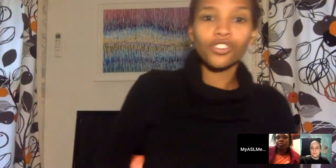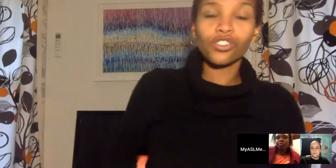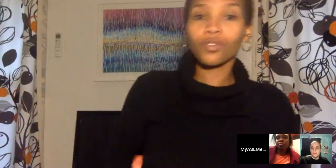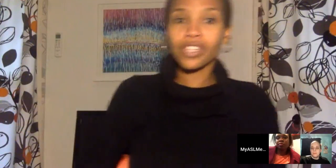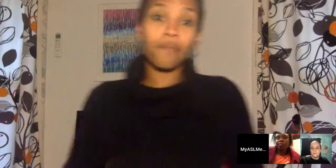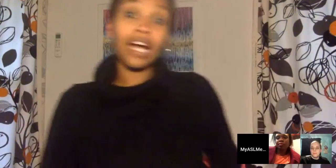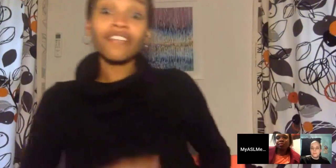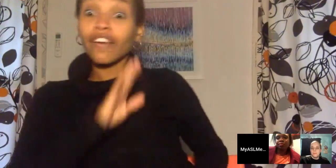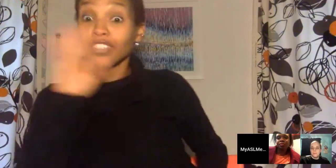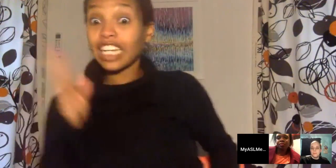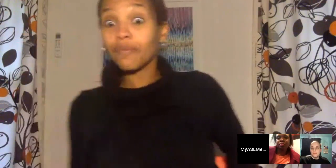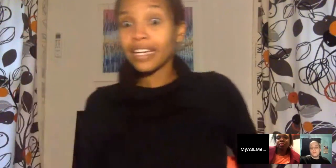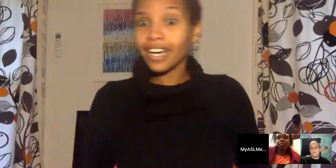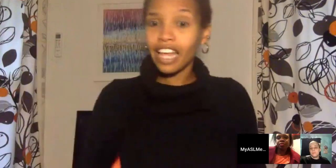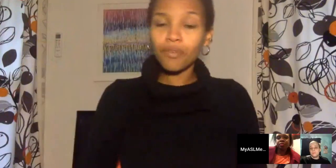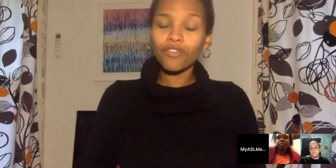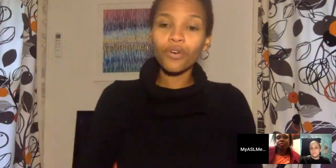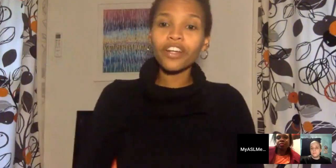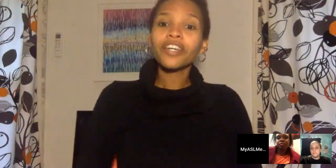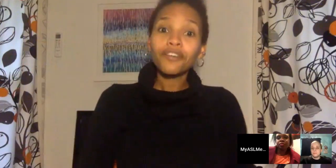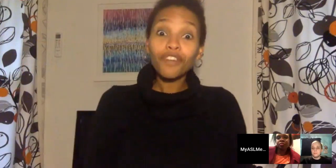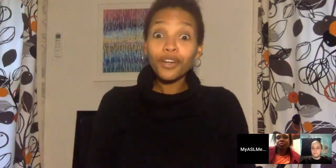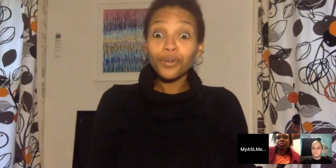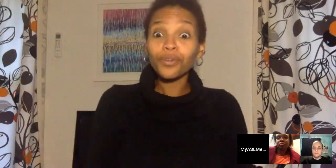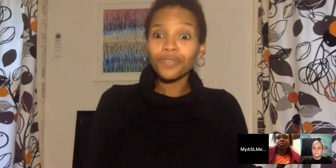just use that, but I've never seen anybody sign that before. Very cool. Yeah.